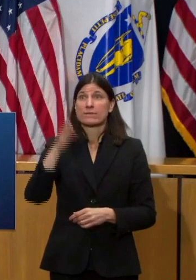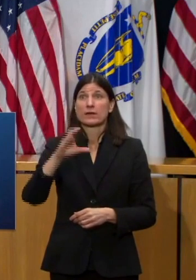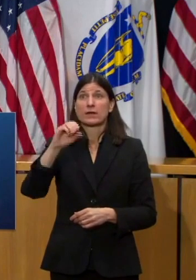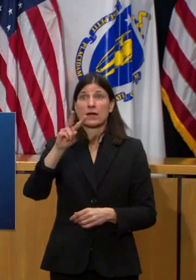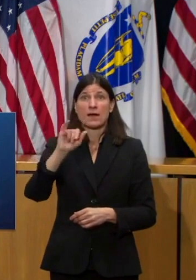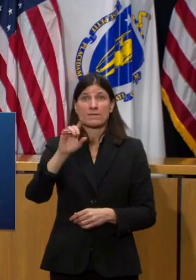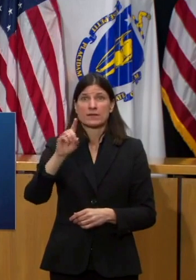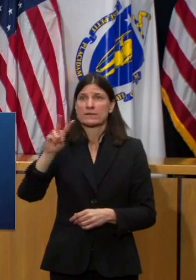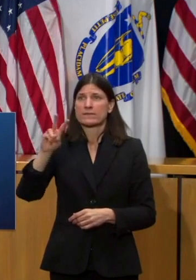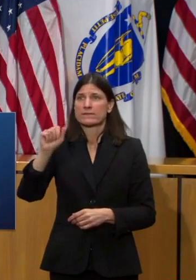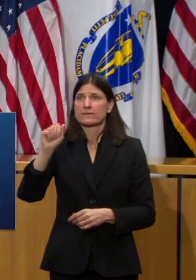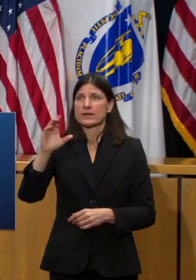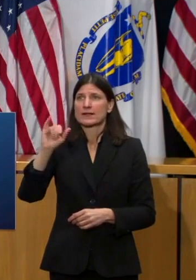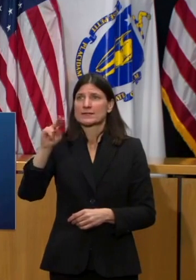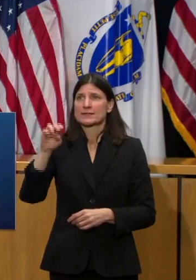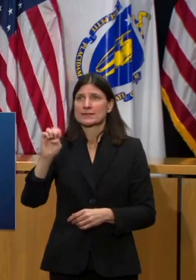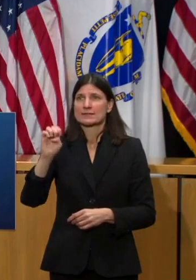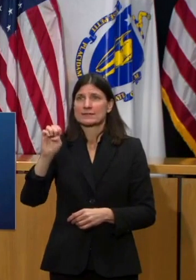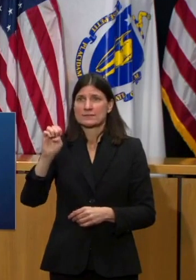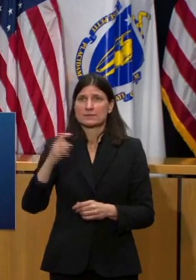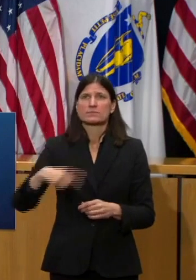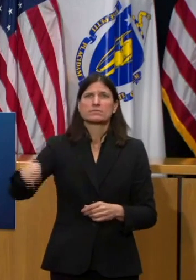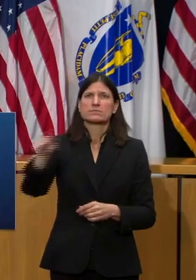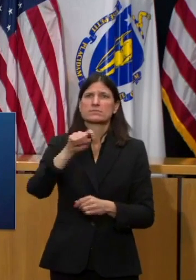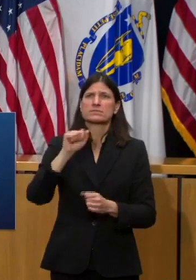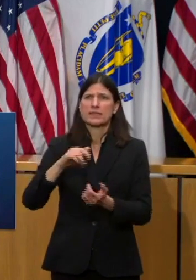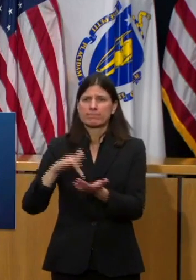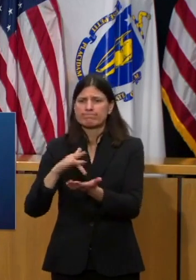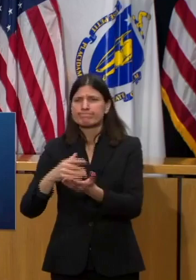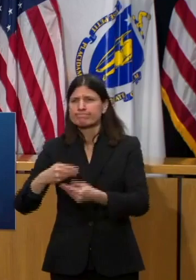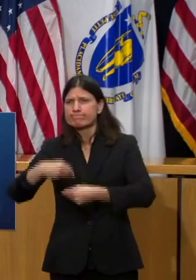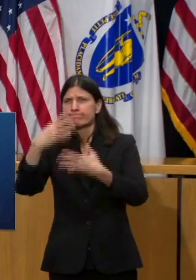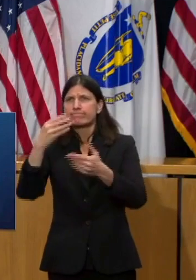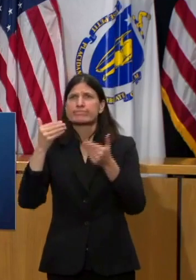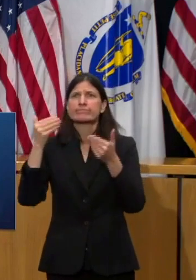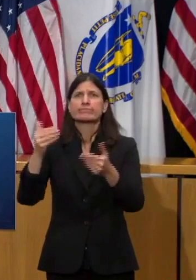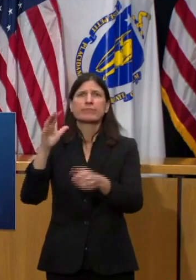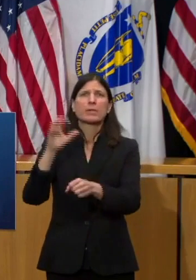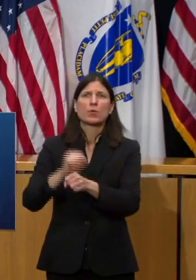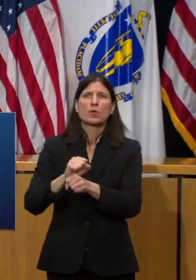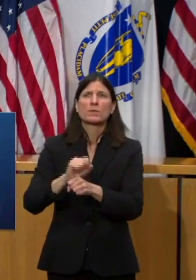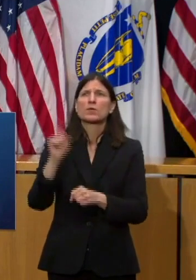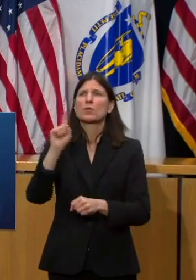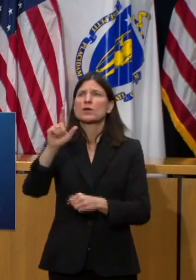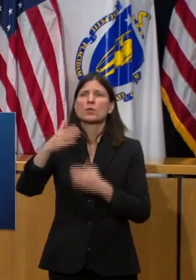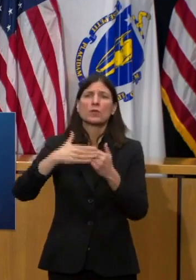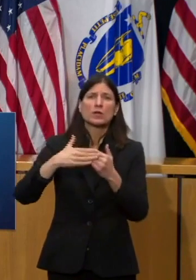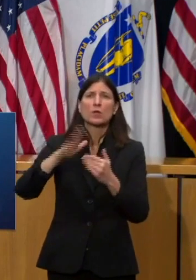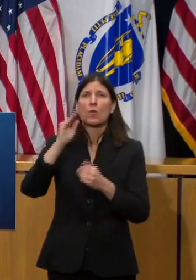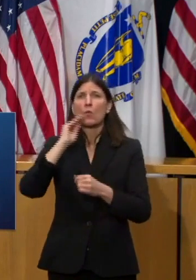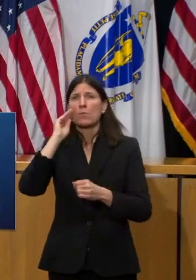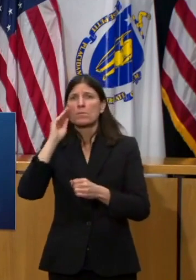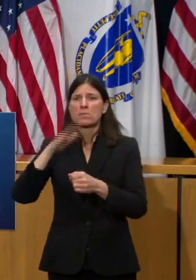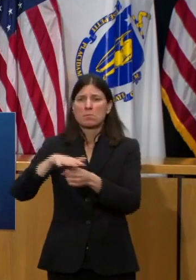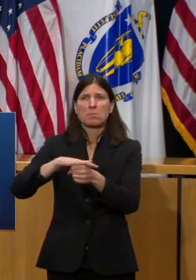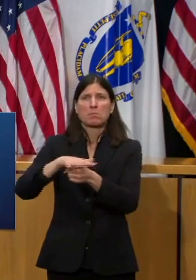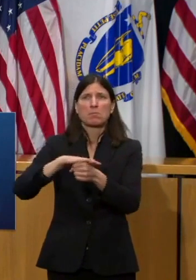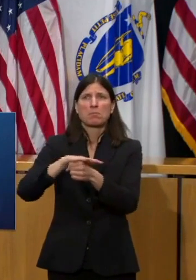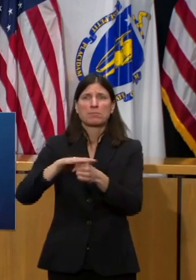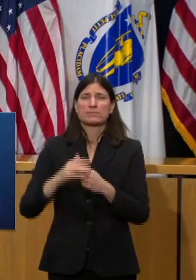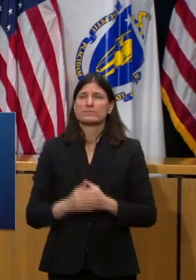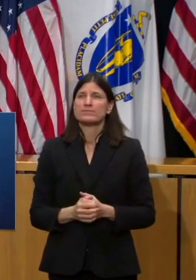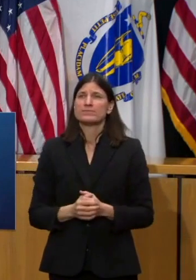site that's convenient for you. And everyone that wants a vaccine will be able to get one. Everybody who gets an appointment will be able to